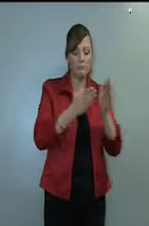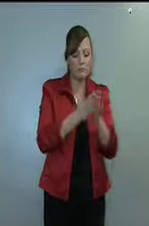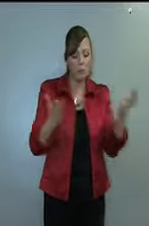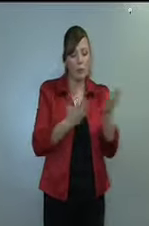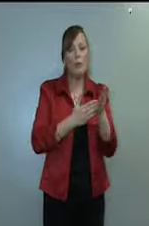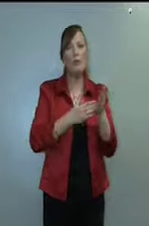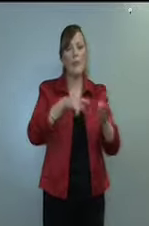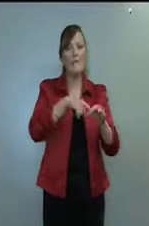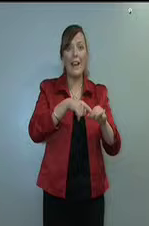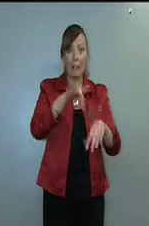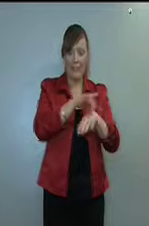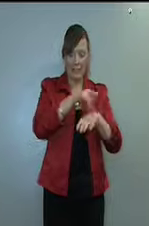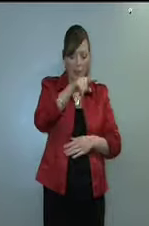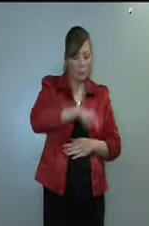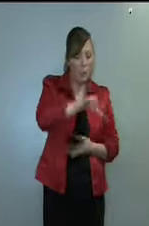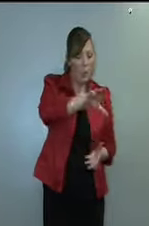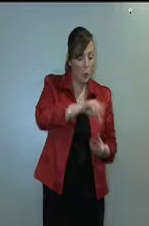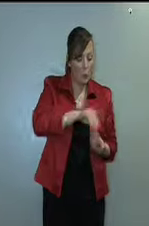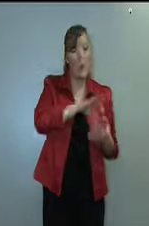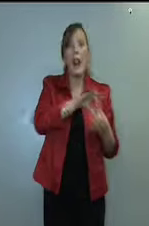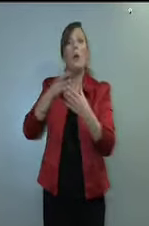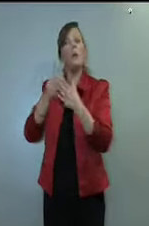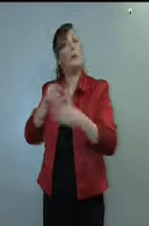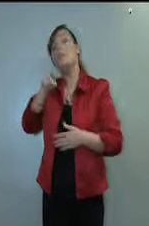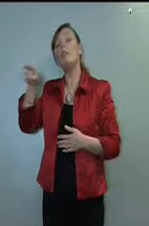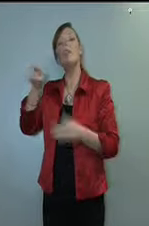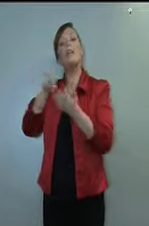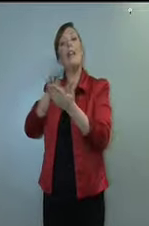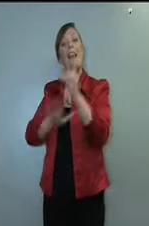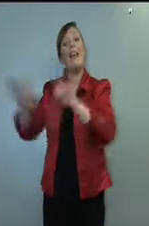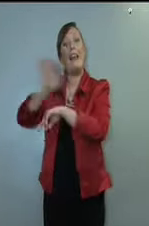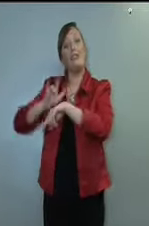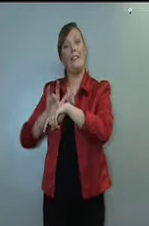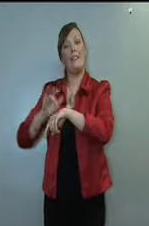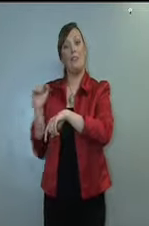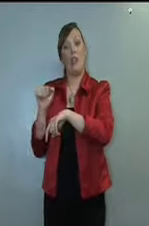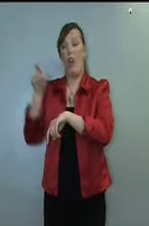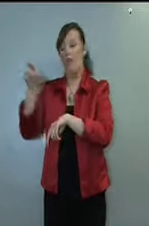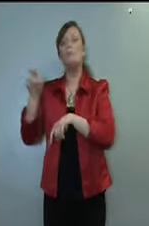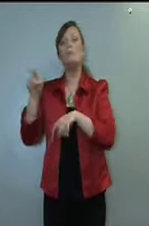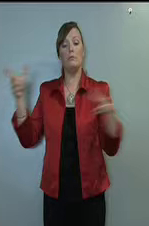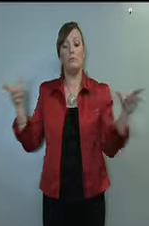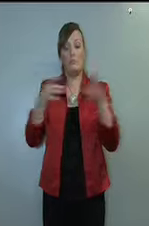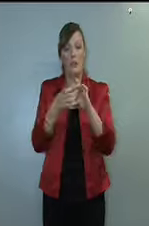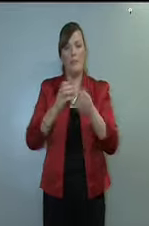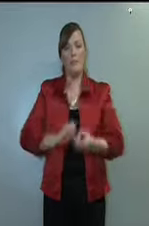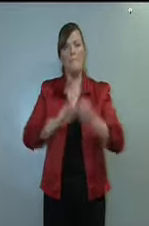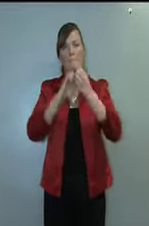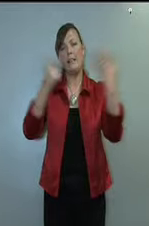In collaboration with the venues in the guide and the National Theatre of Scotland, 17 events and open days were held